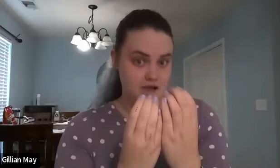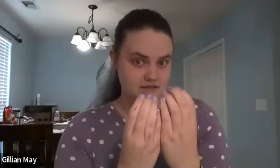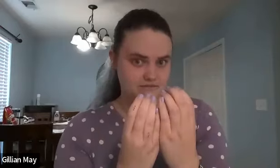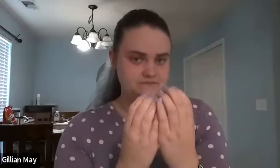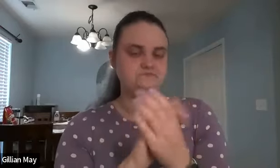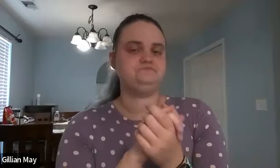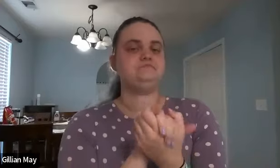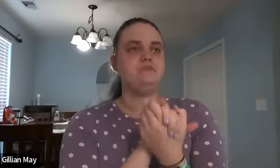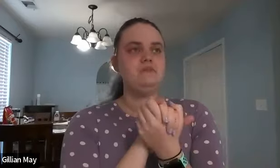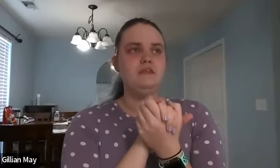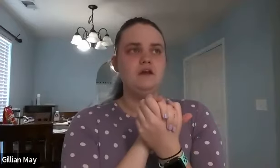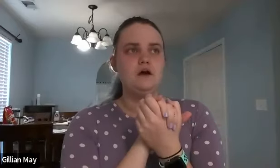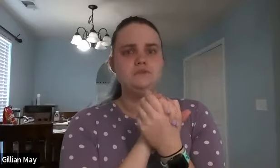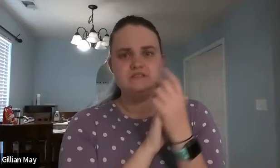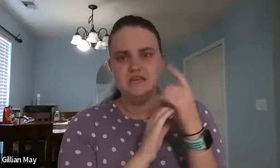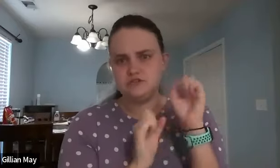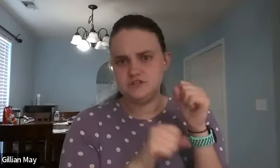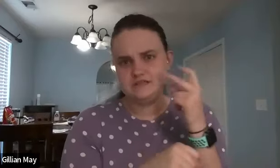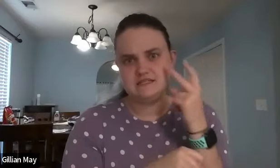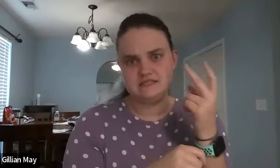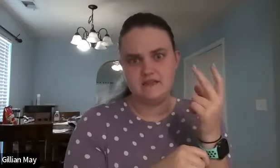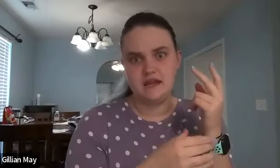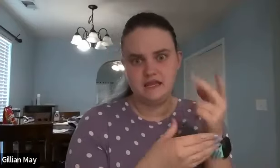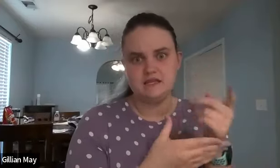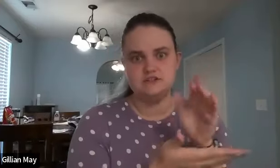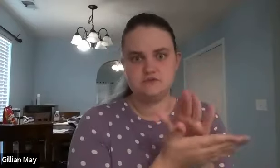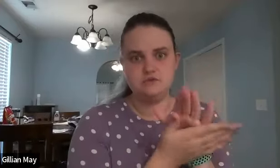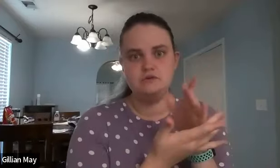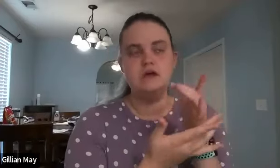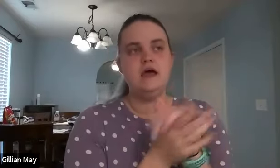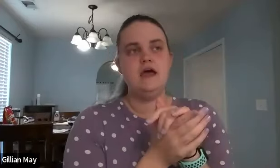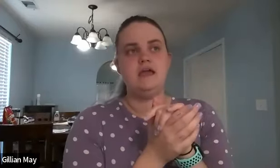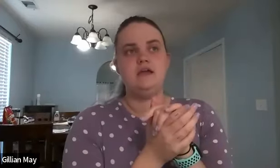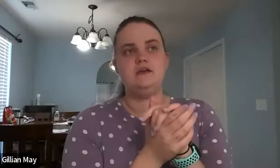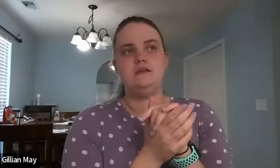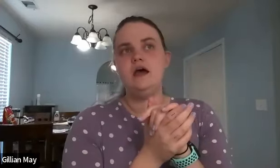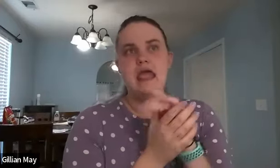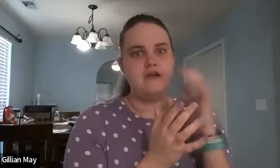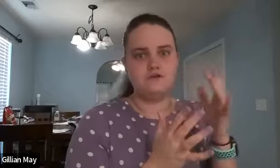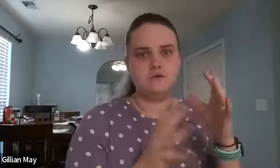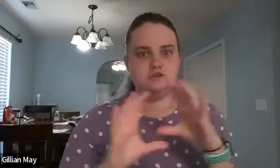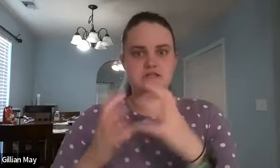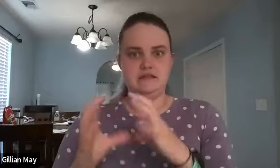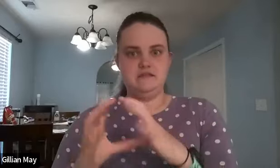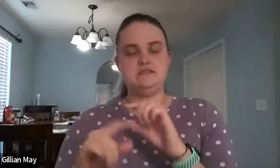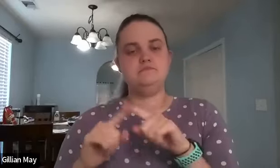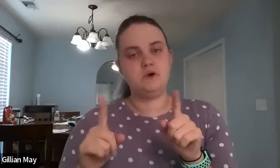class. You do tend to see that in a school, and not everyone's always like this,